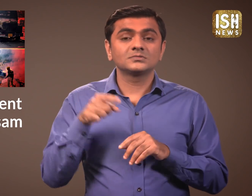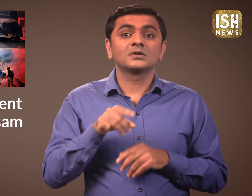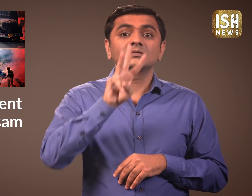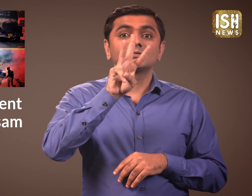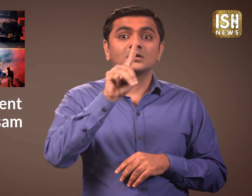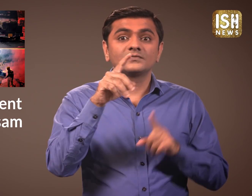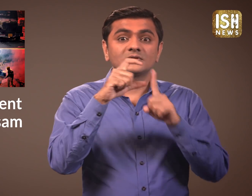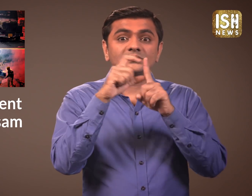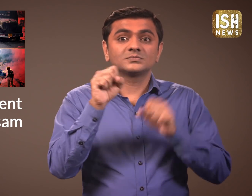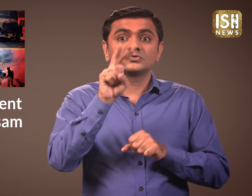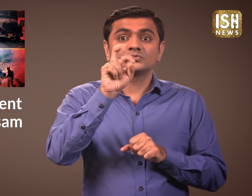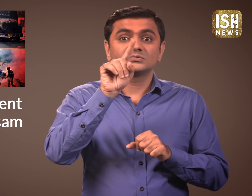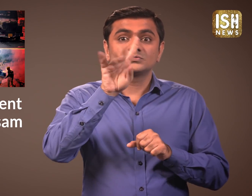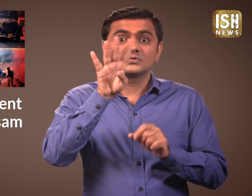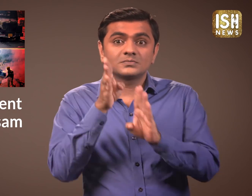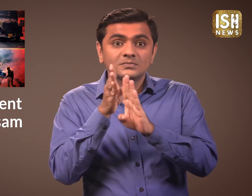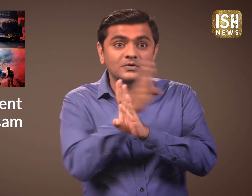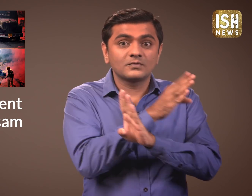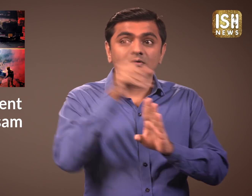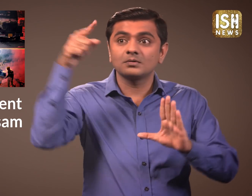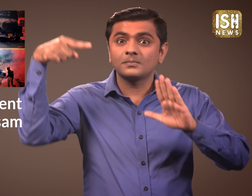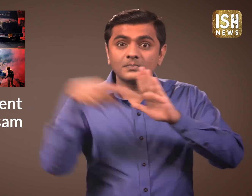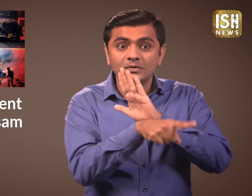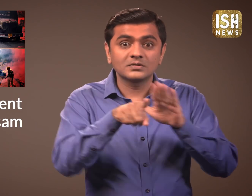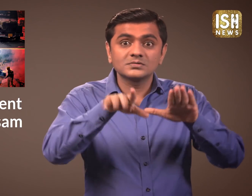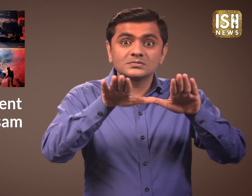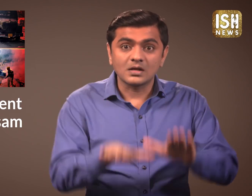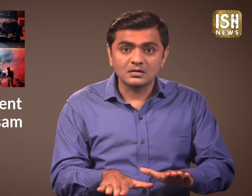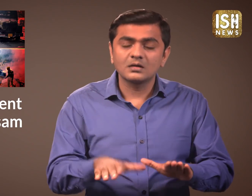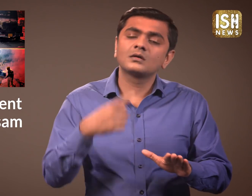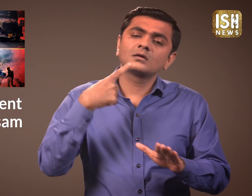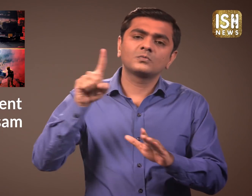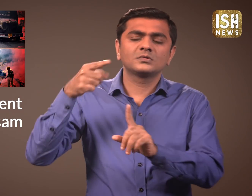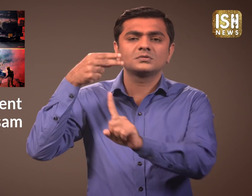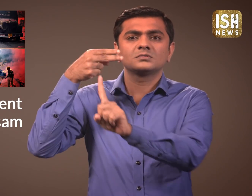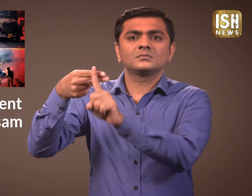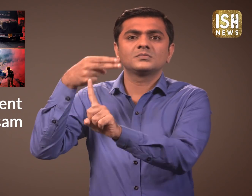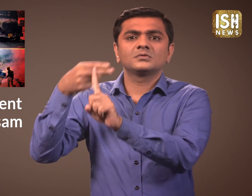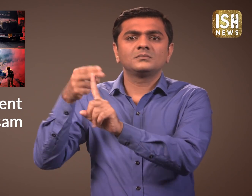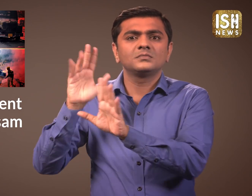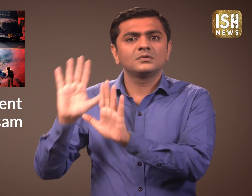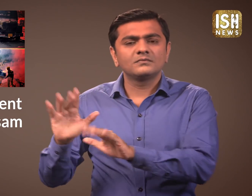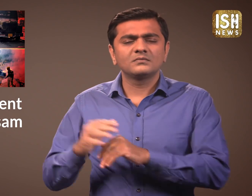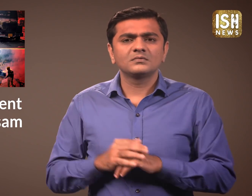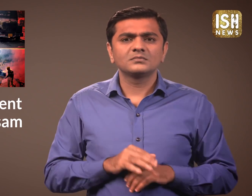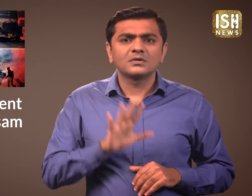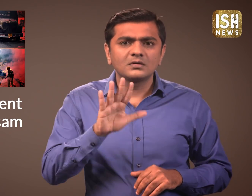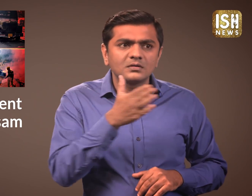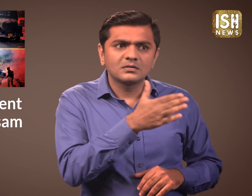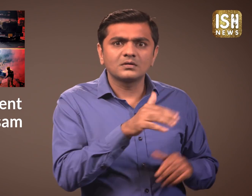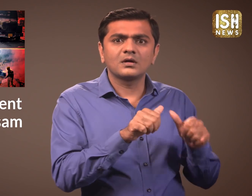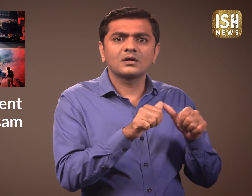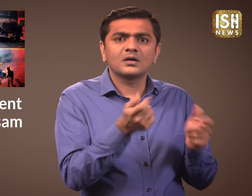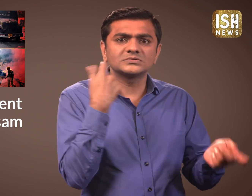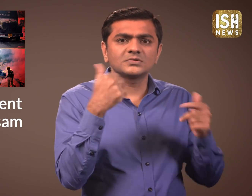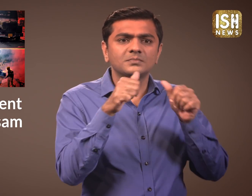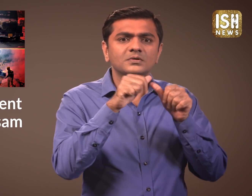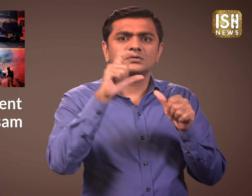if they arrived in India before 31st December 2014, they will be given citizenship. However, the